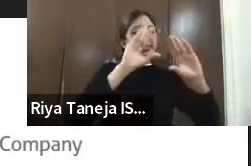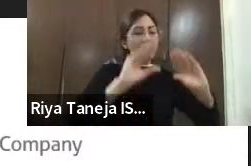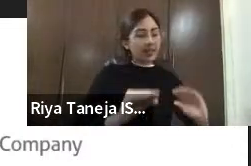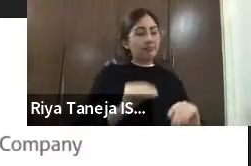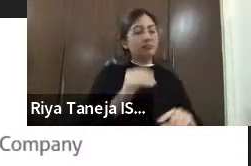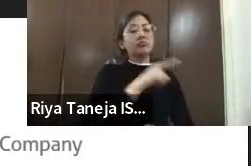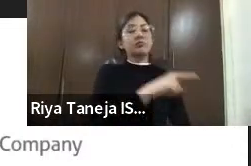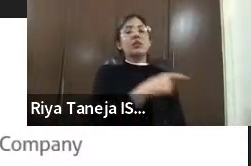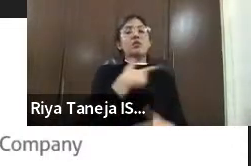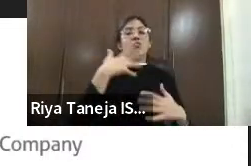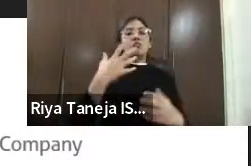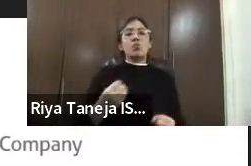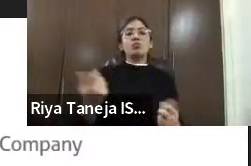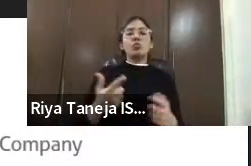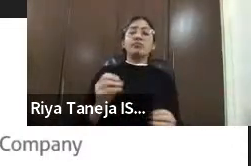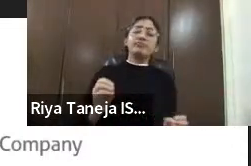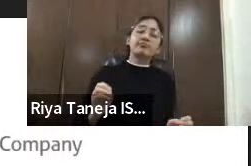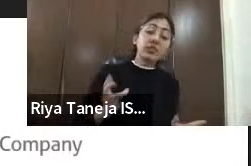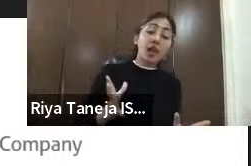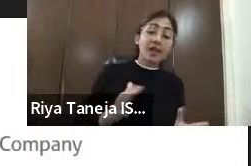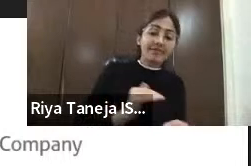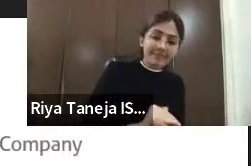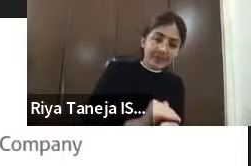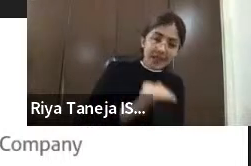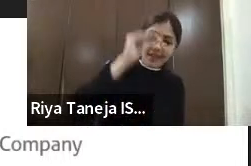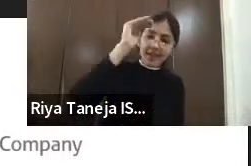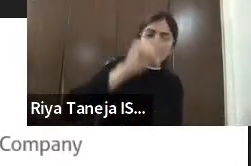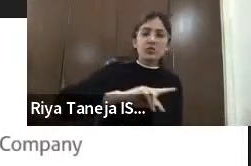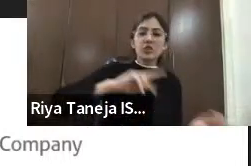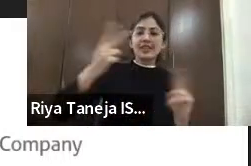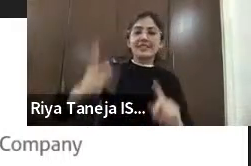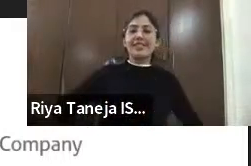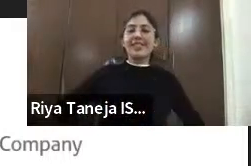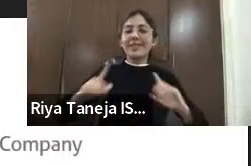motto, early childhood to livelihood,